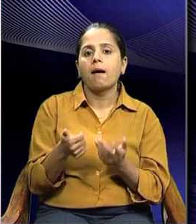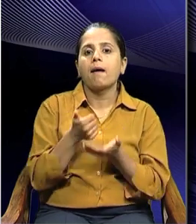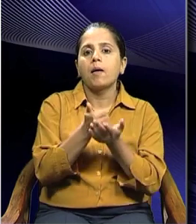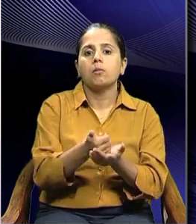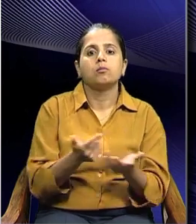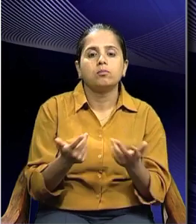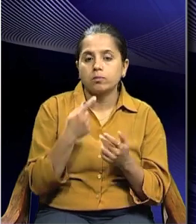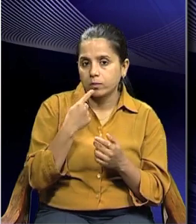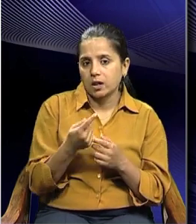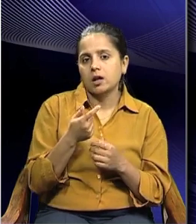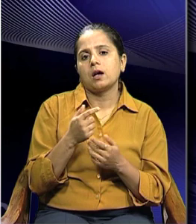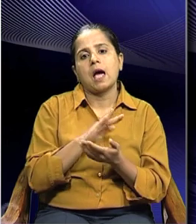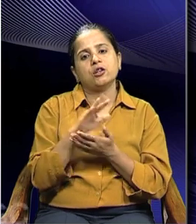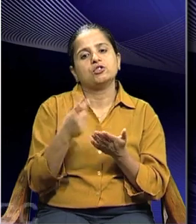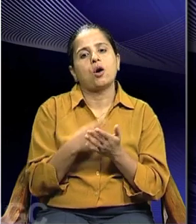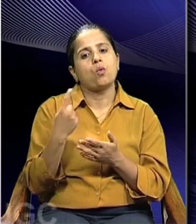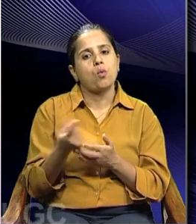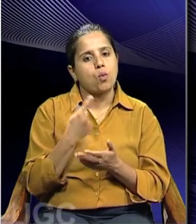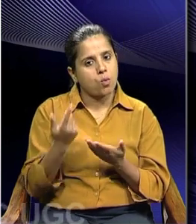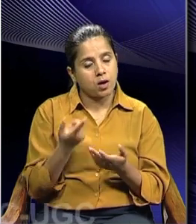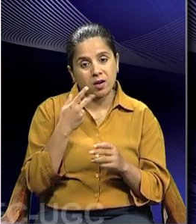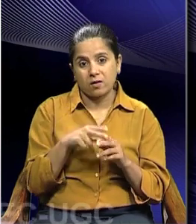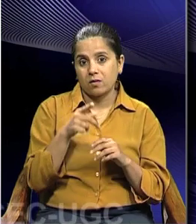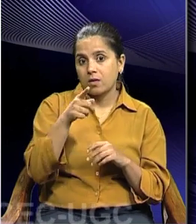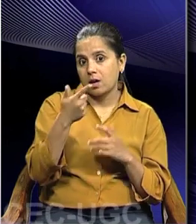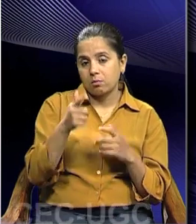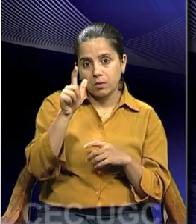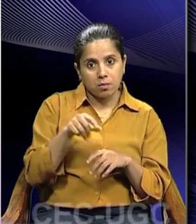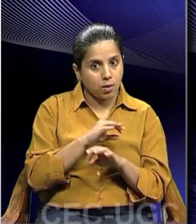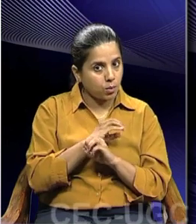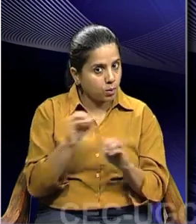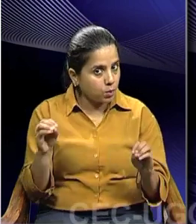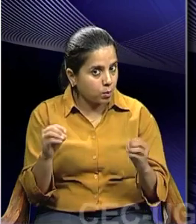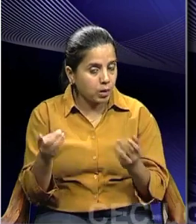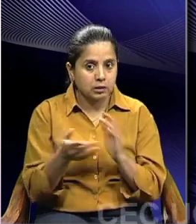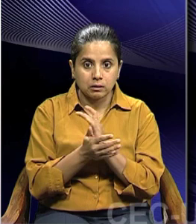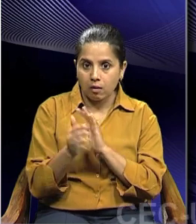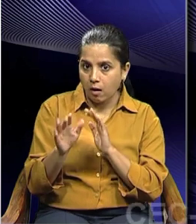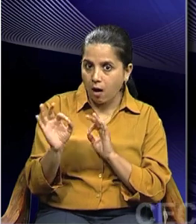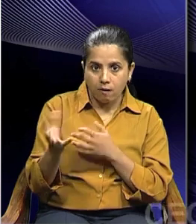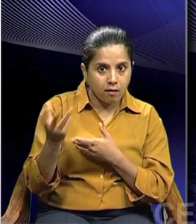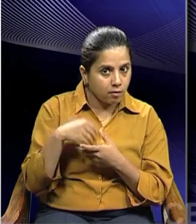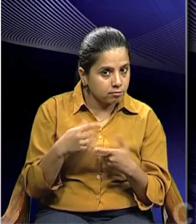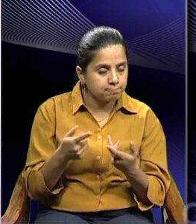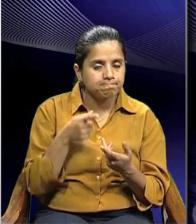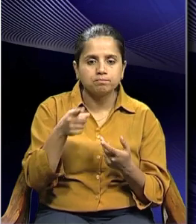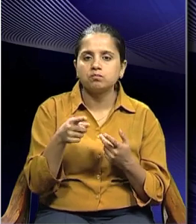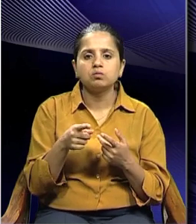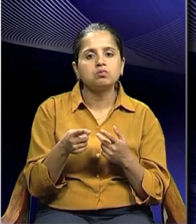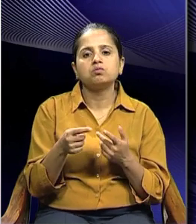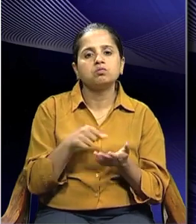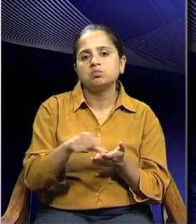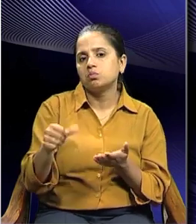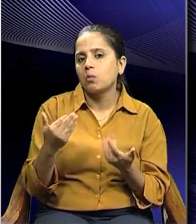with the help of human resources. If you don't have people having requisite skill sets, you cannot implement these